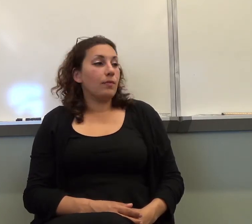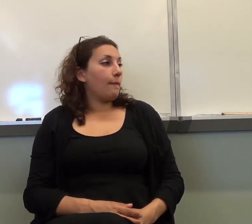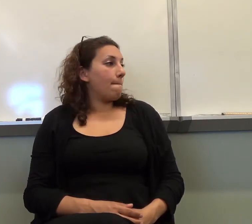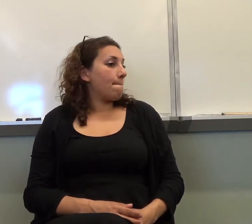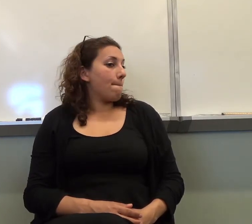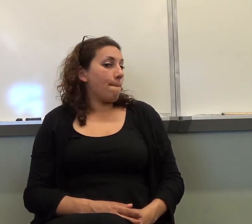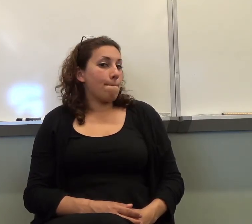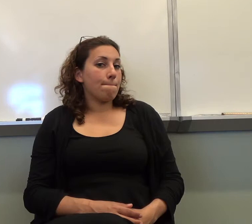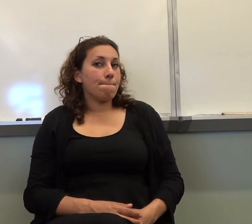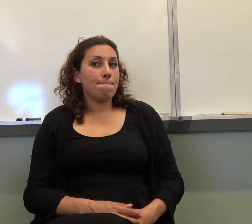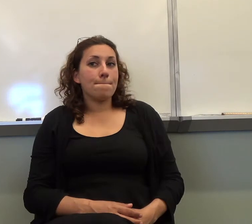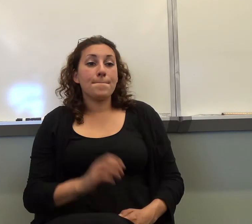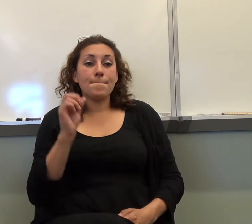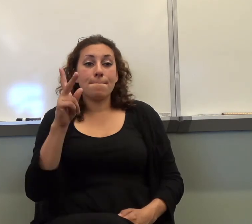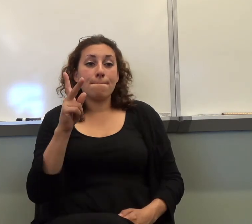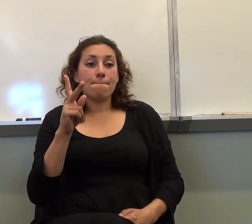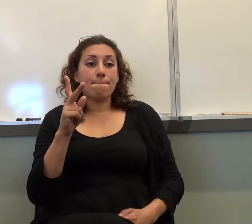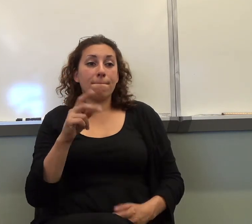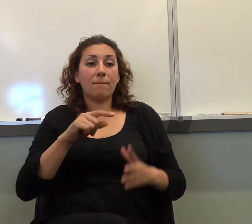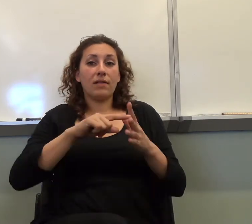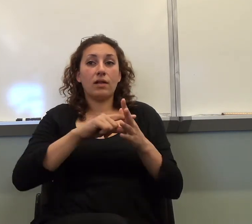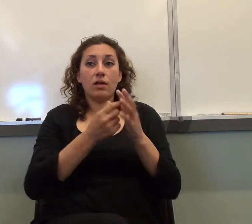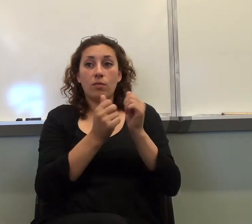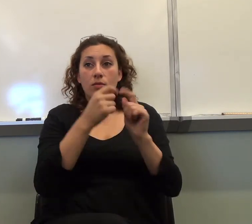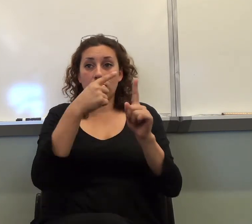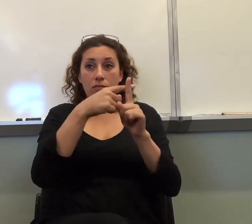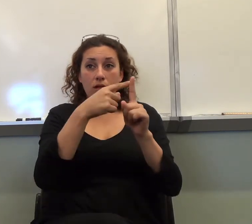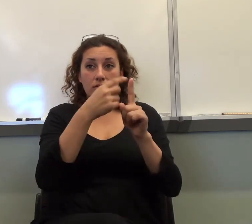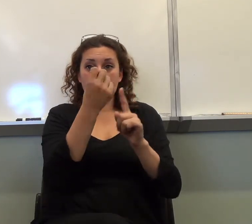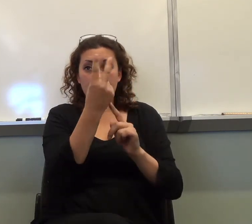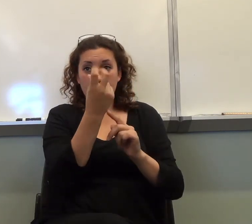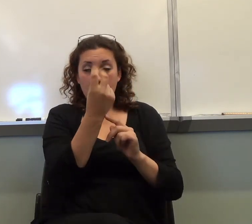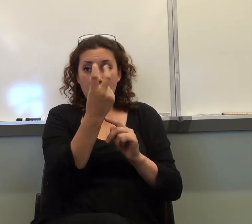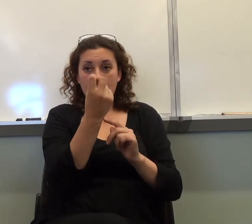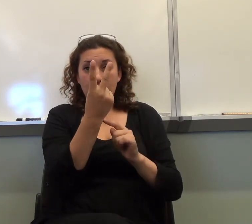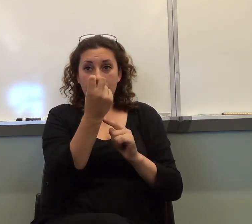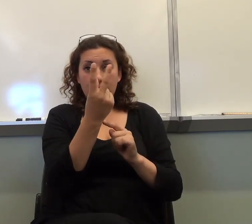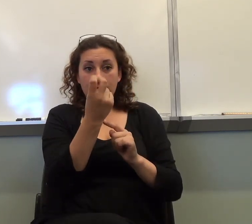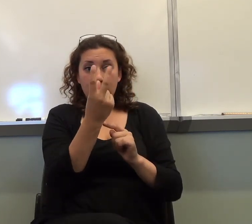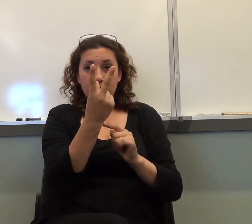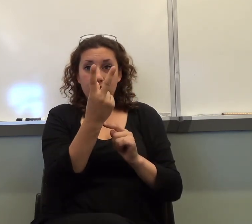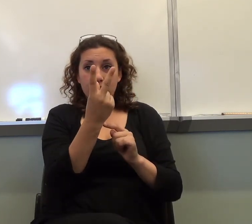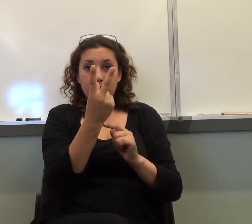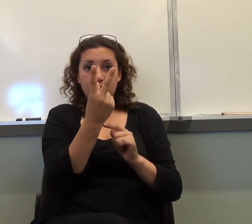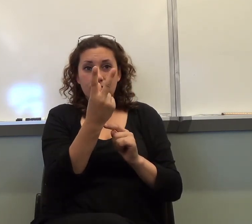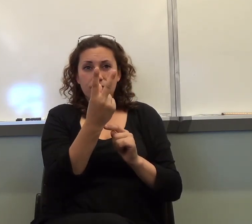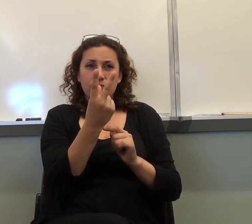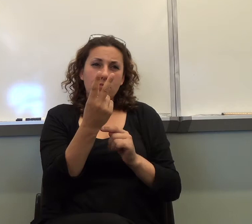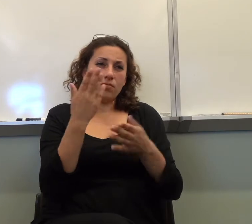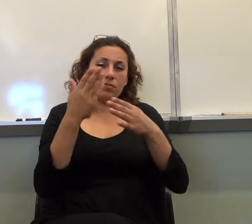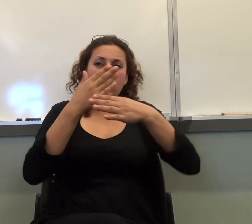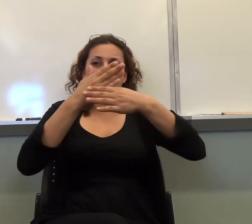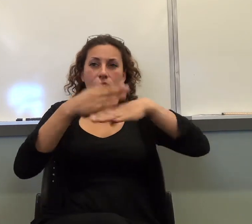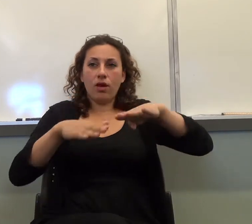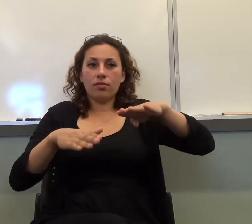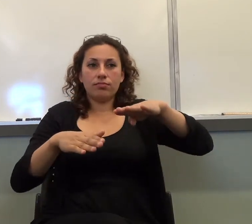Okay, so if we start out with a positive 12, and we want to, let's say, divide it by